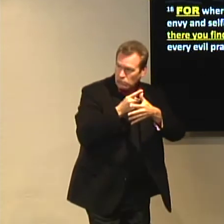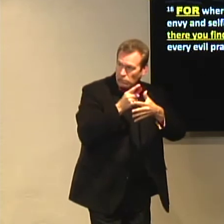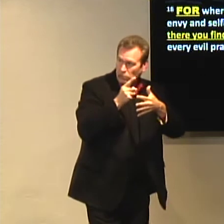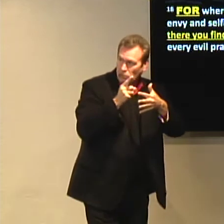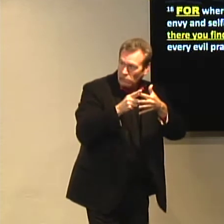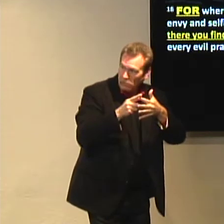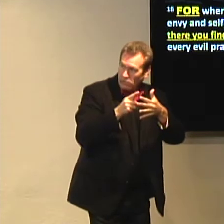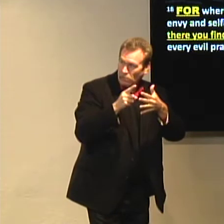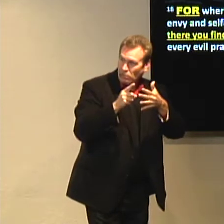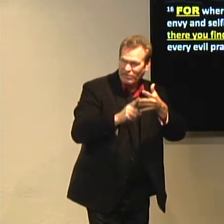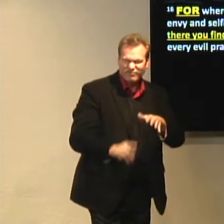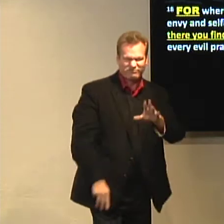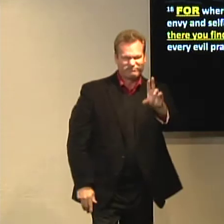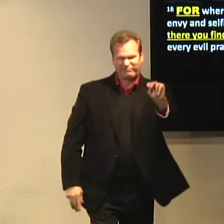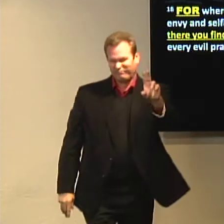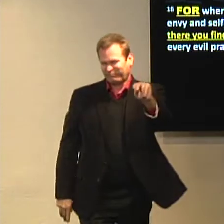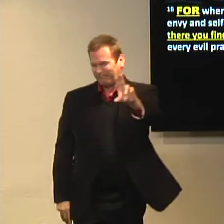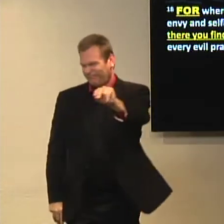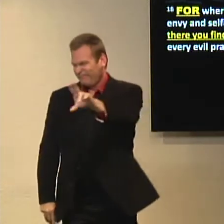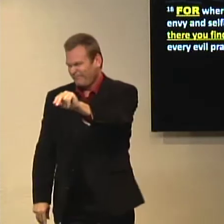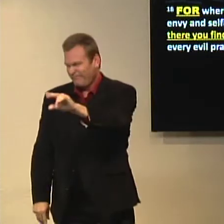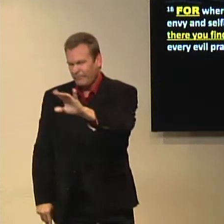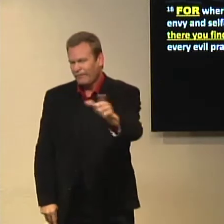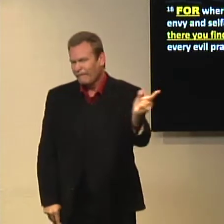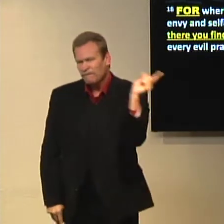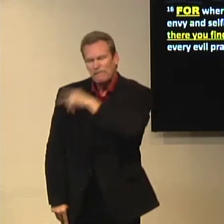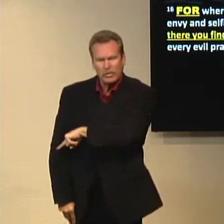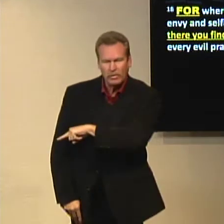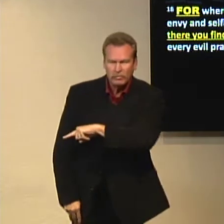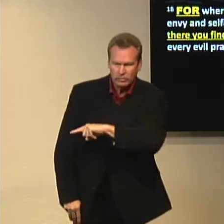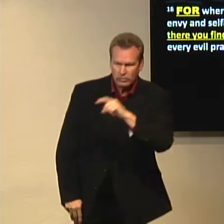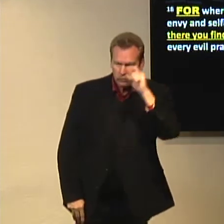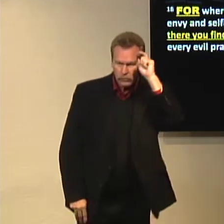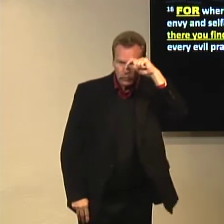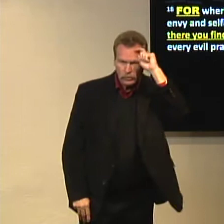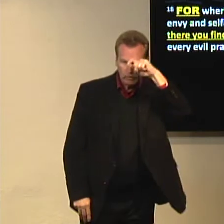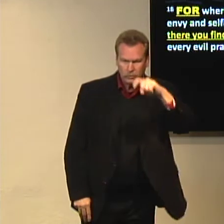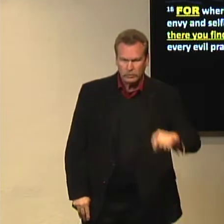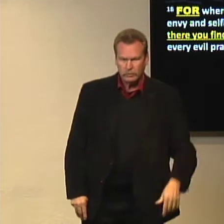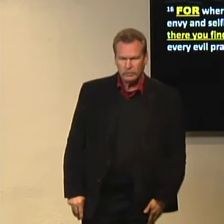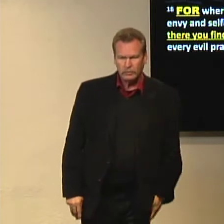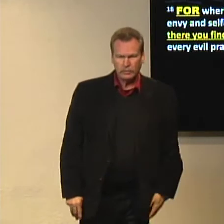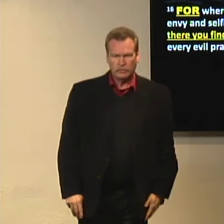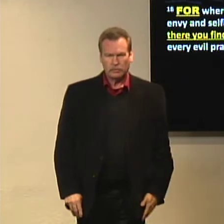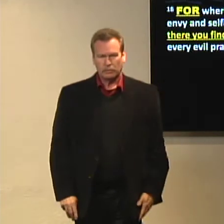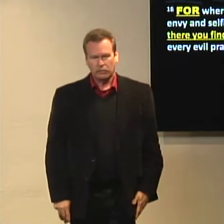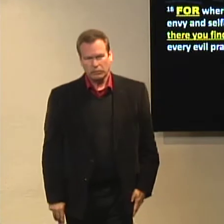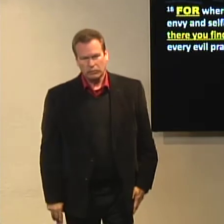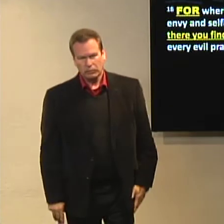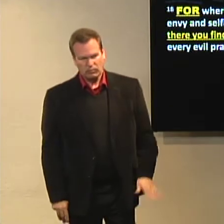Lord. Not to go down and look at the world and see what the world has to say, because that's fake. That's just